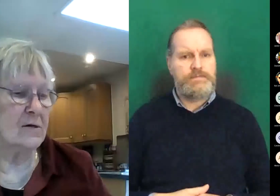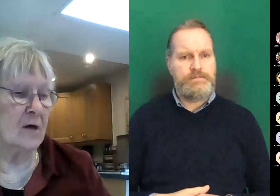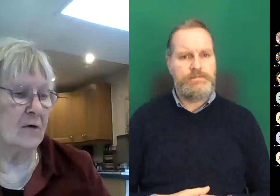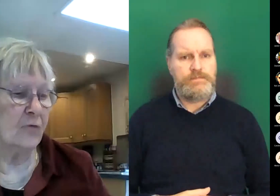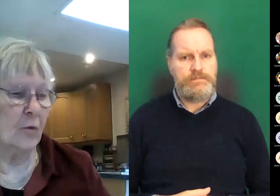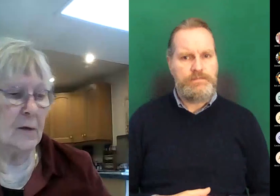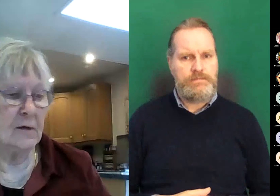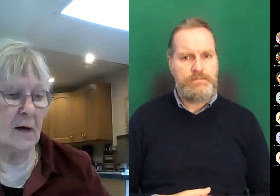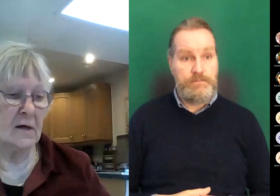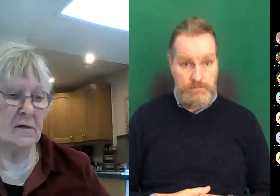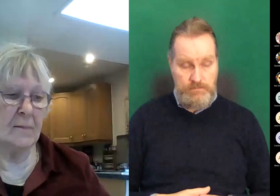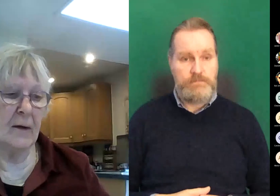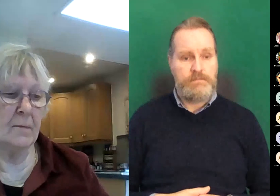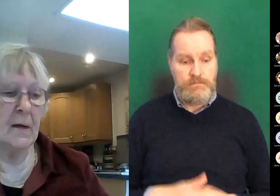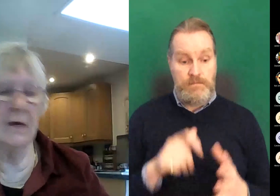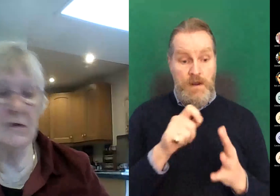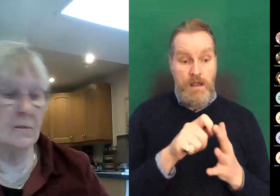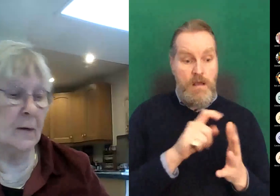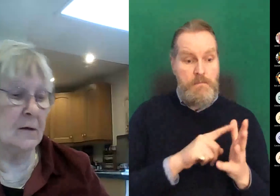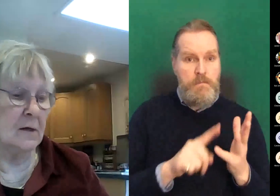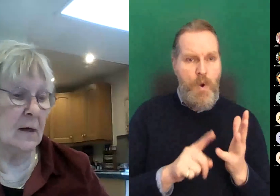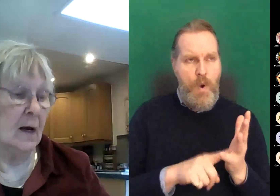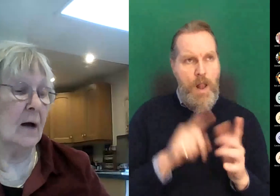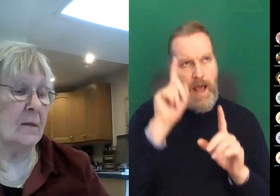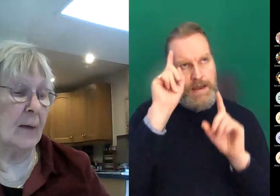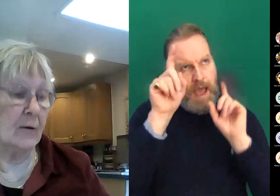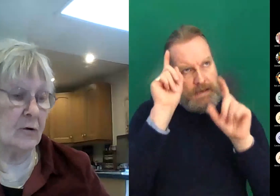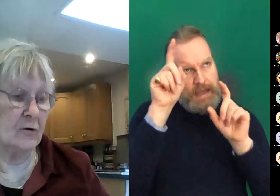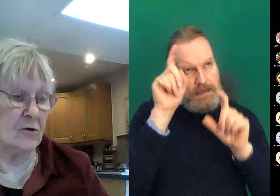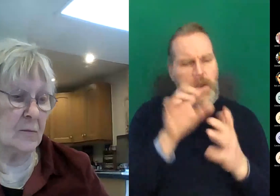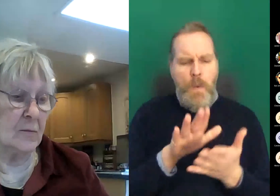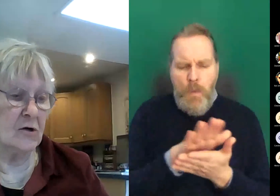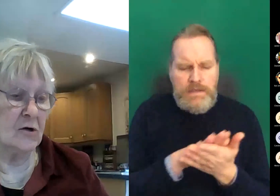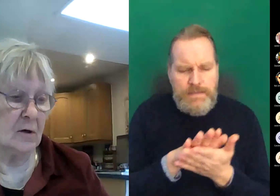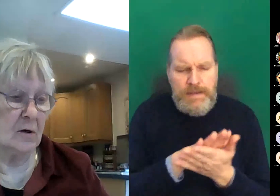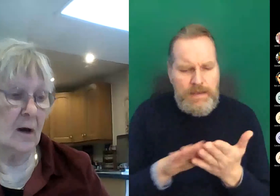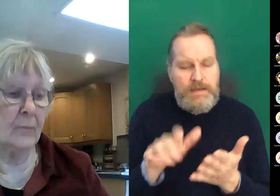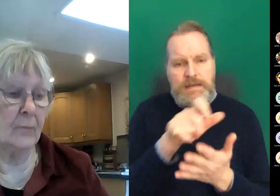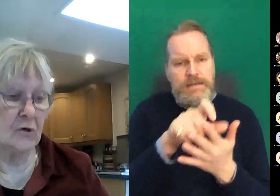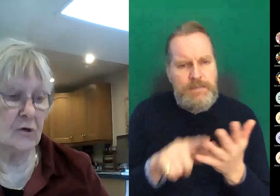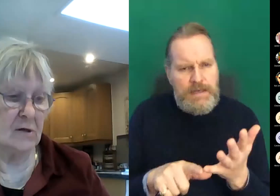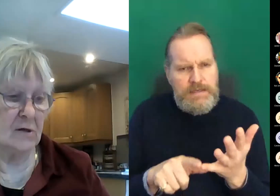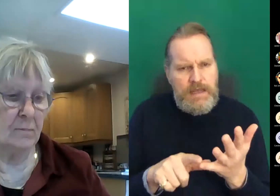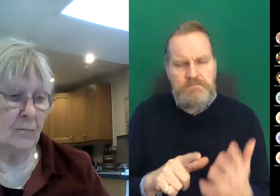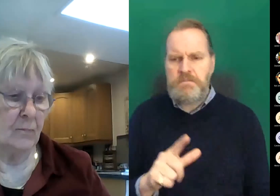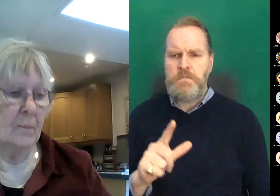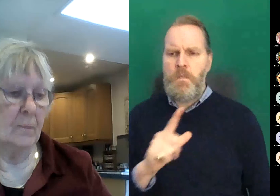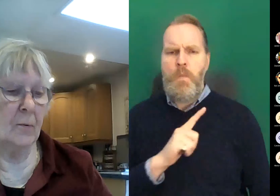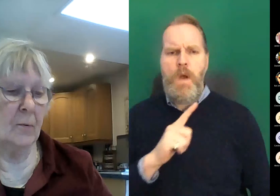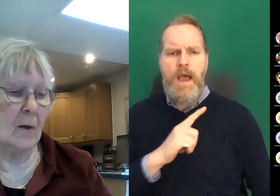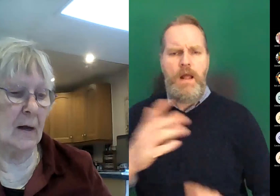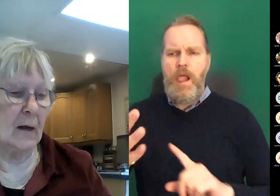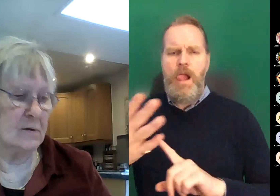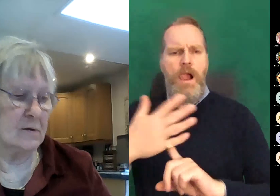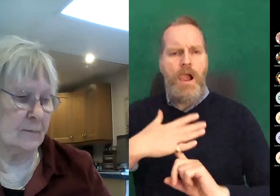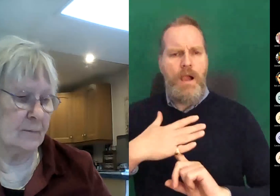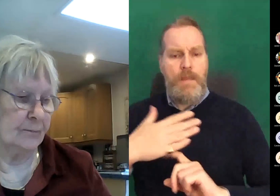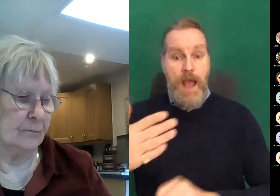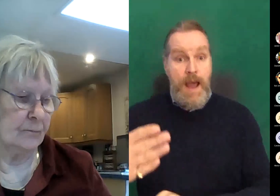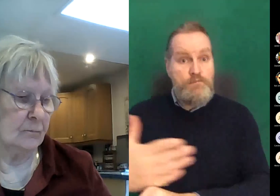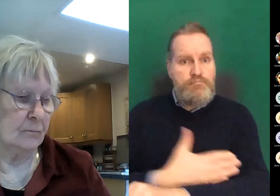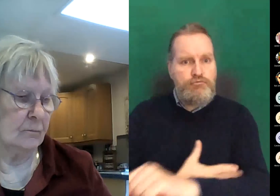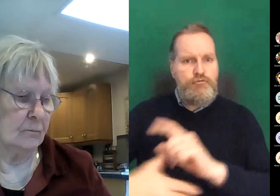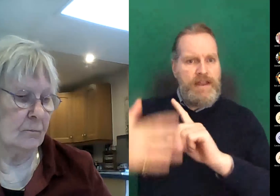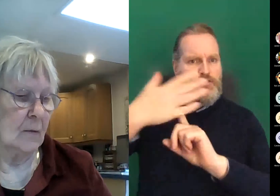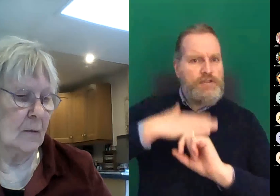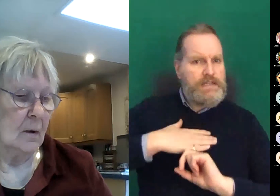Whilst there, he started forming his ideas about the meaning of disability and about the discrimination and prejudice people were up against.